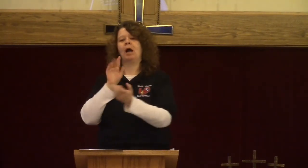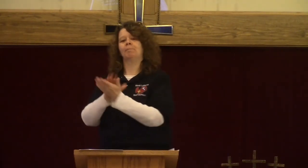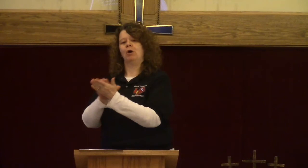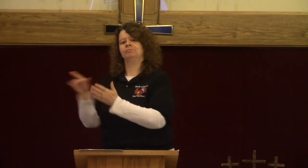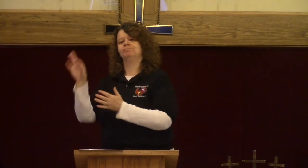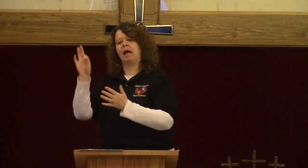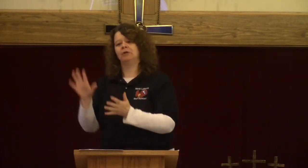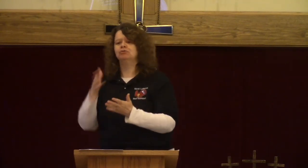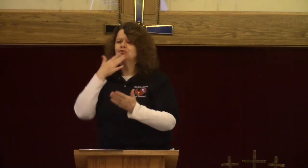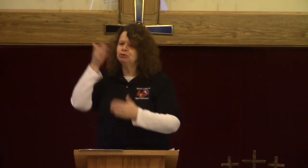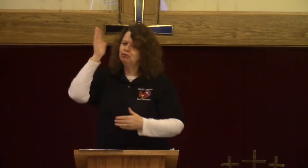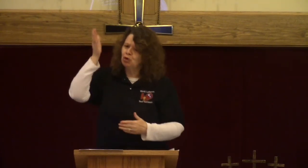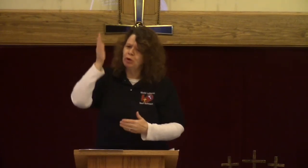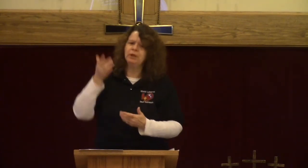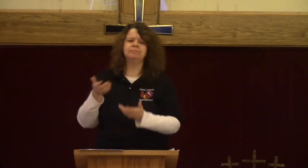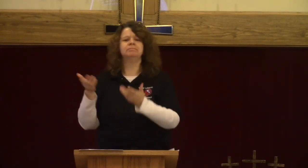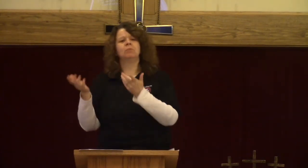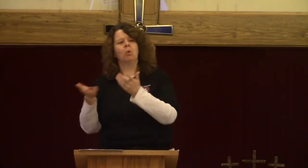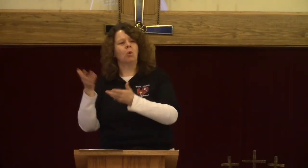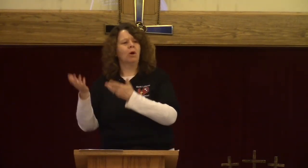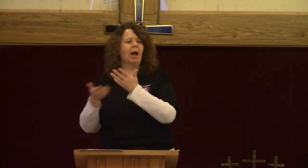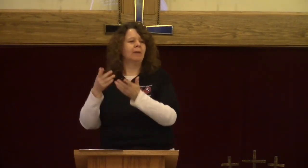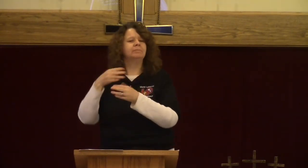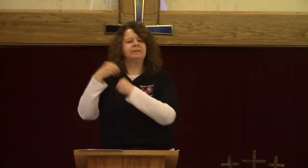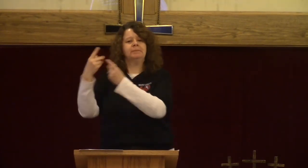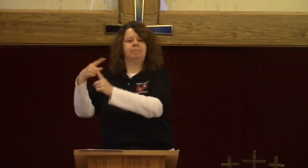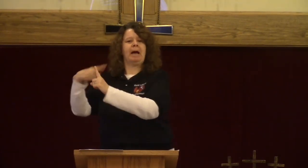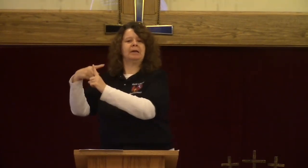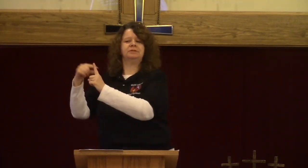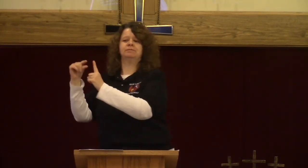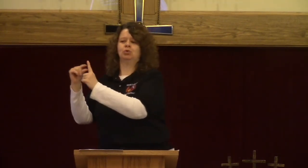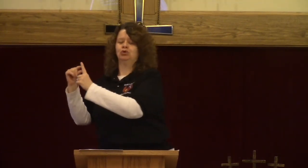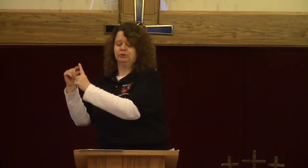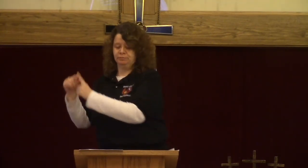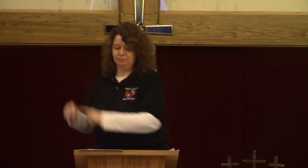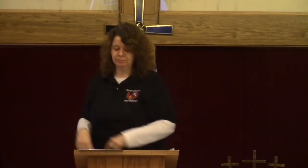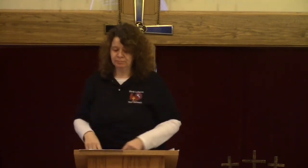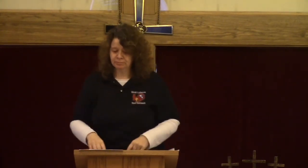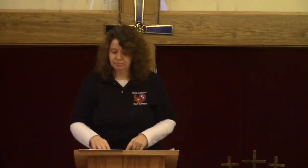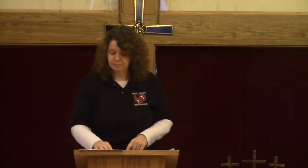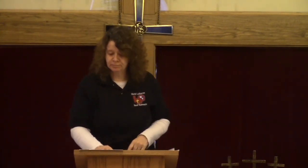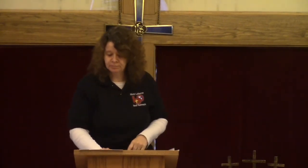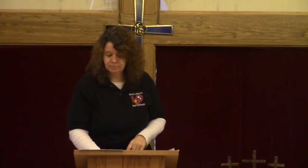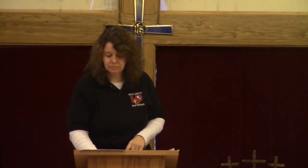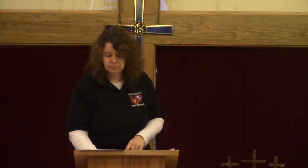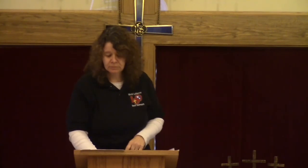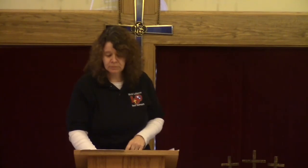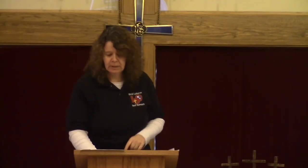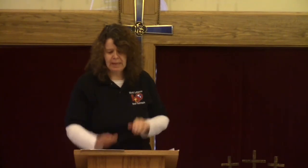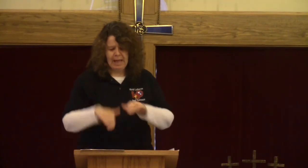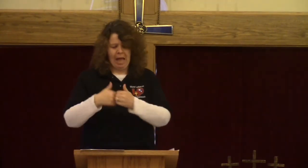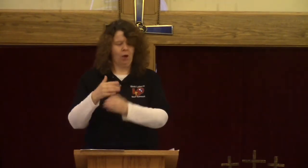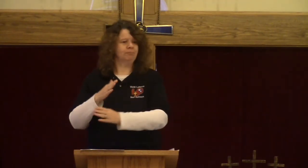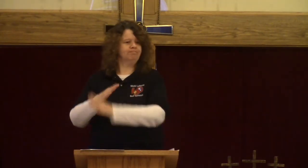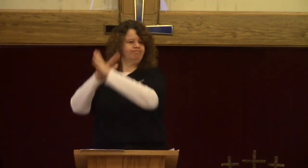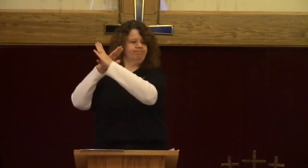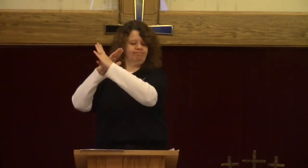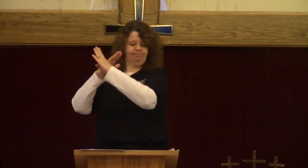the hearing will praise the pastor, but the deaf are silent. You know, and I wonder, you know, to give the pastor a positive